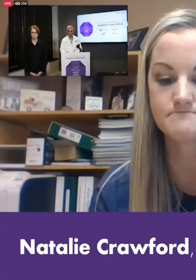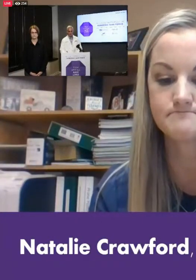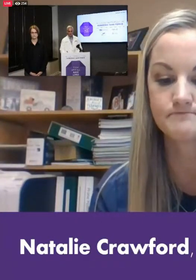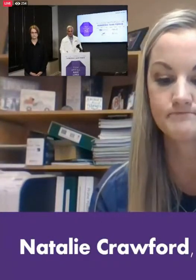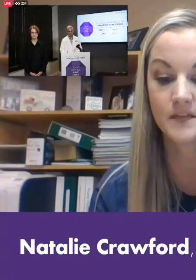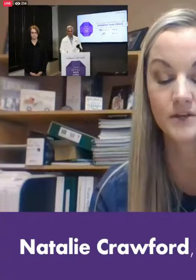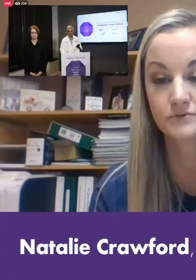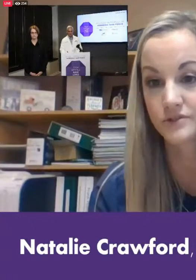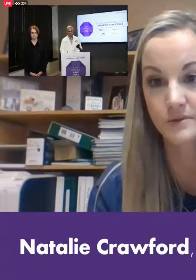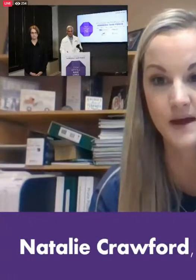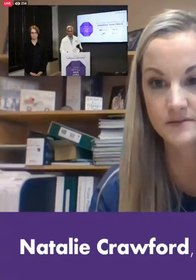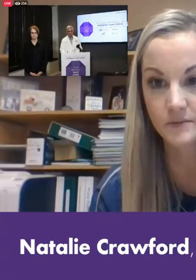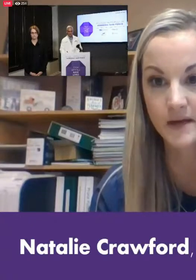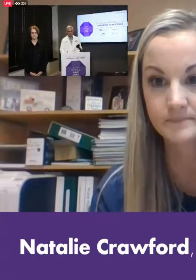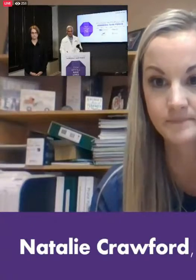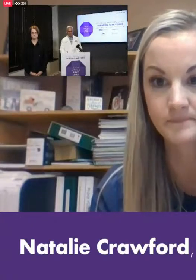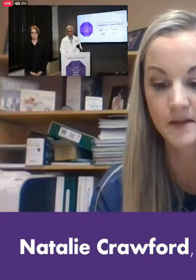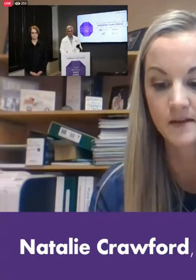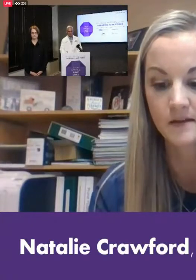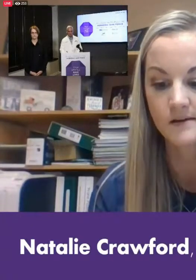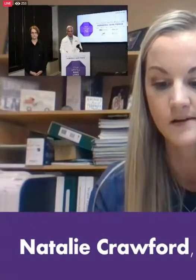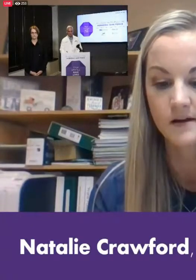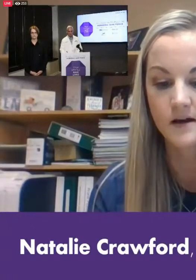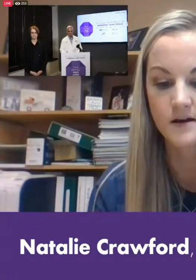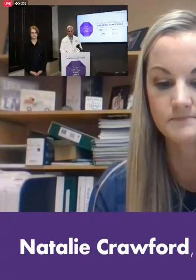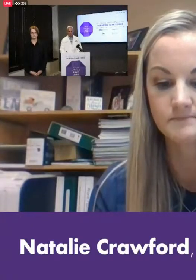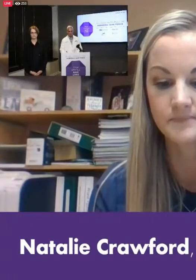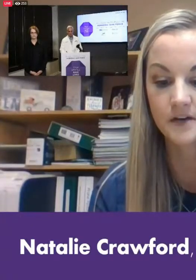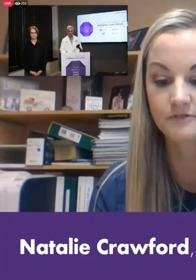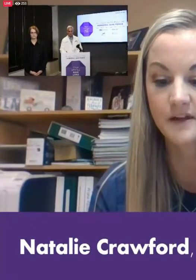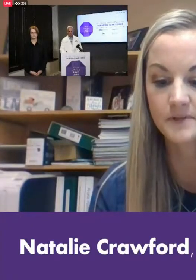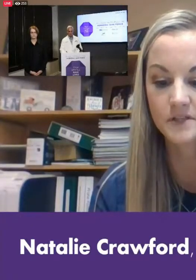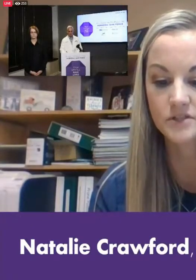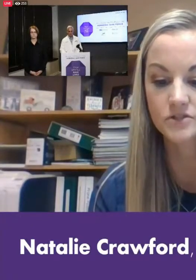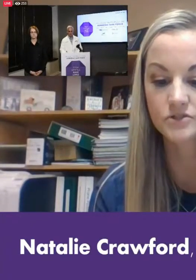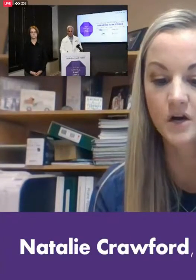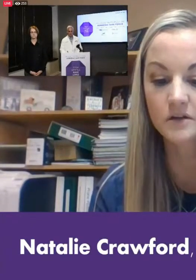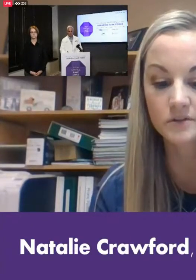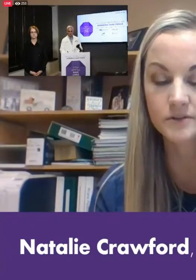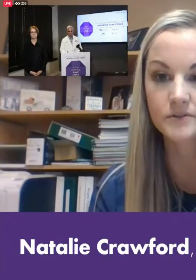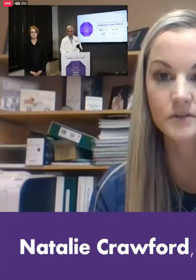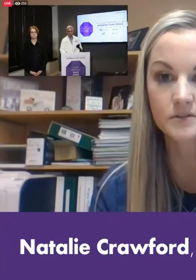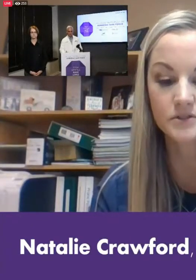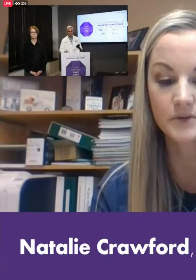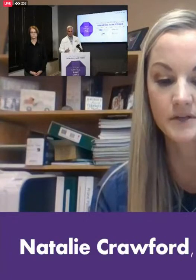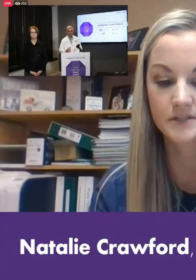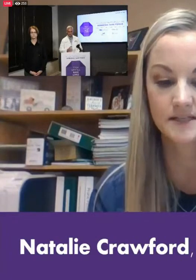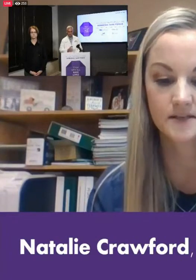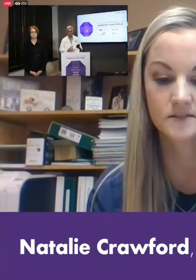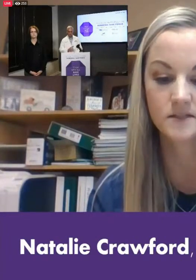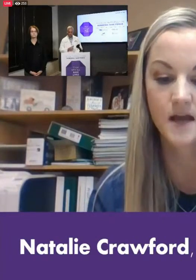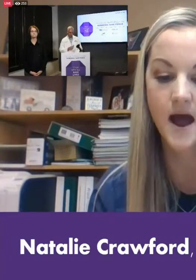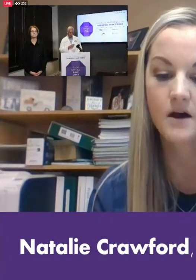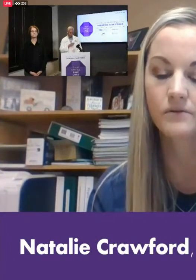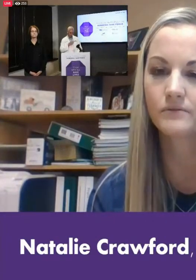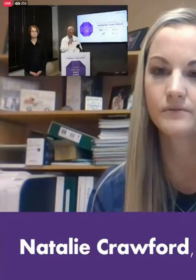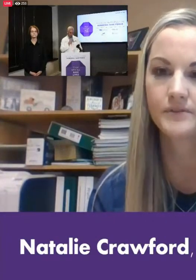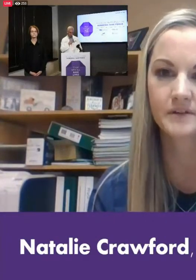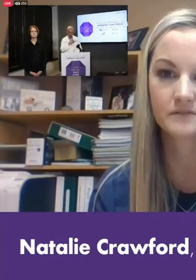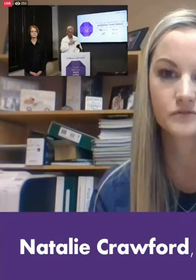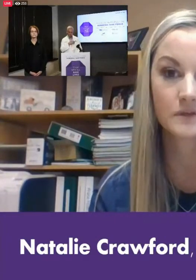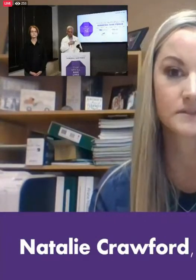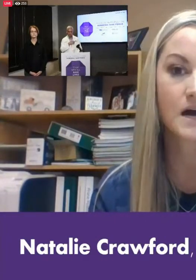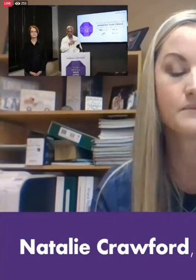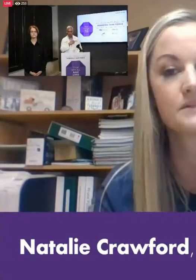work, they usually pass away. Their families struggle to understand